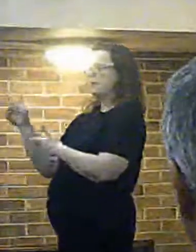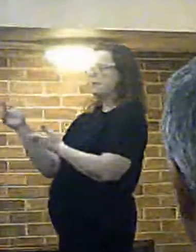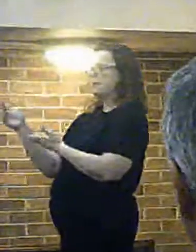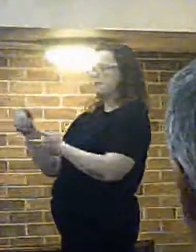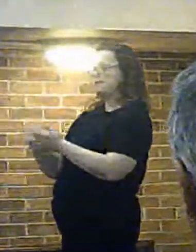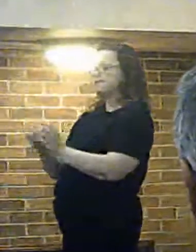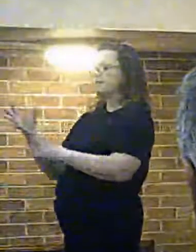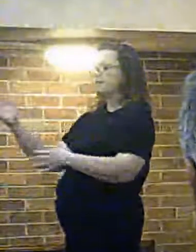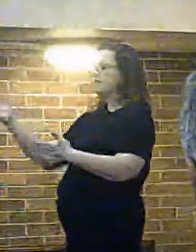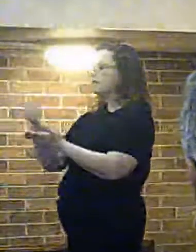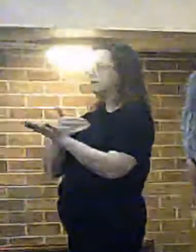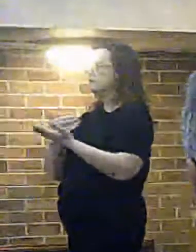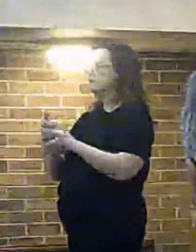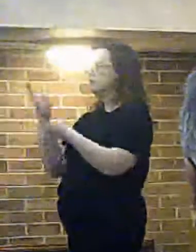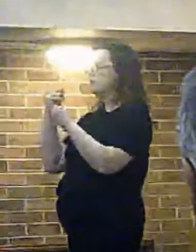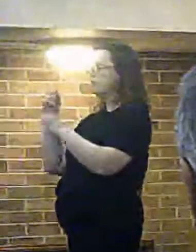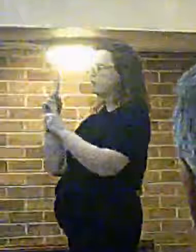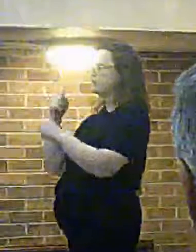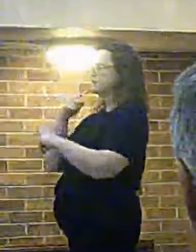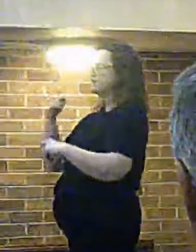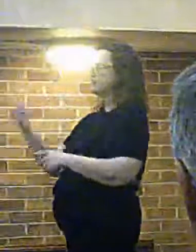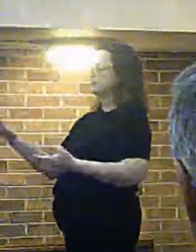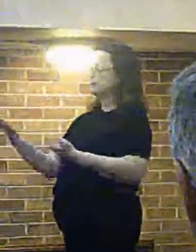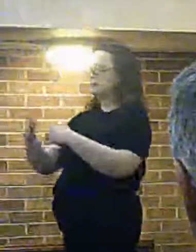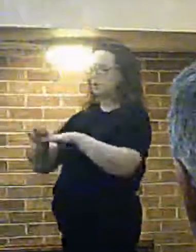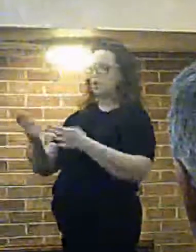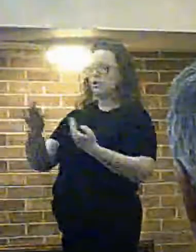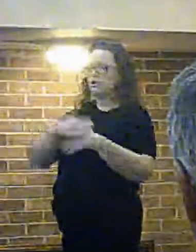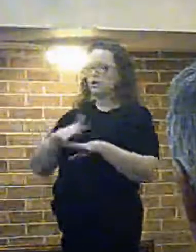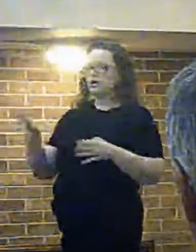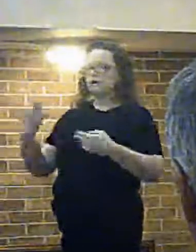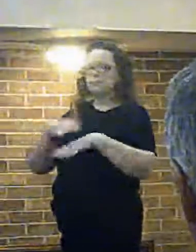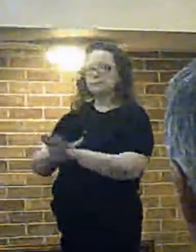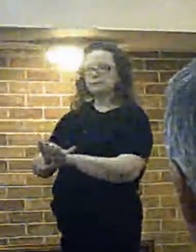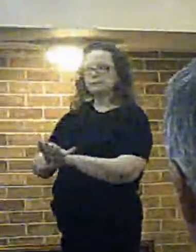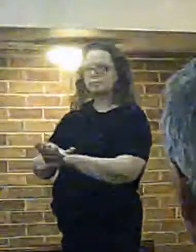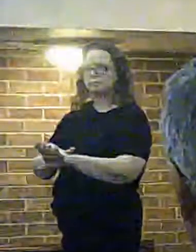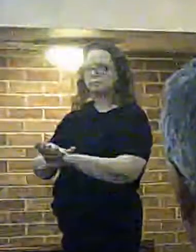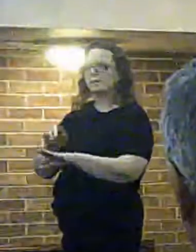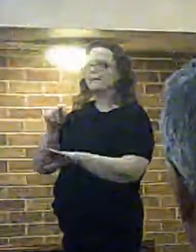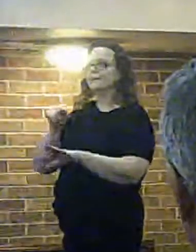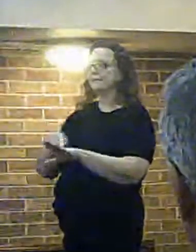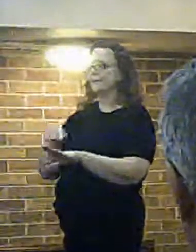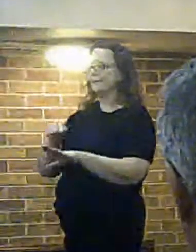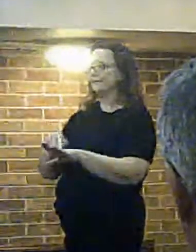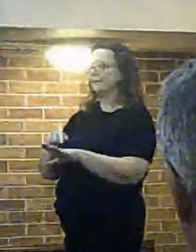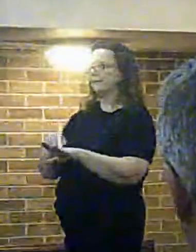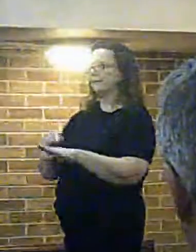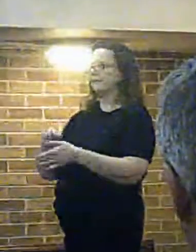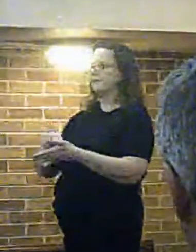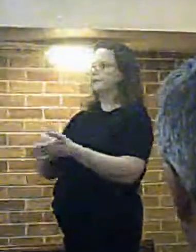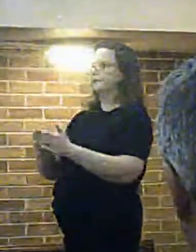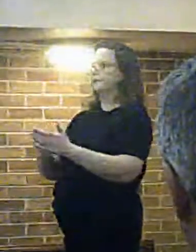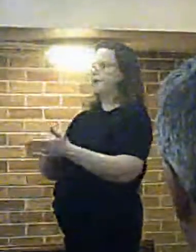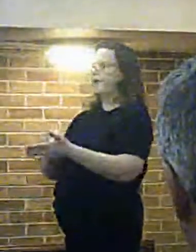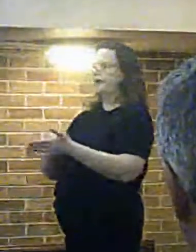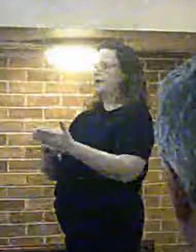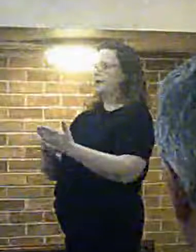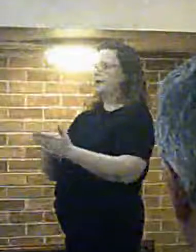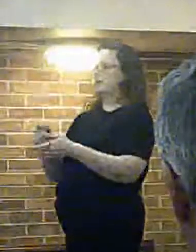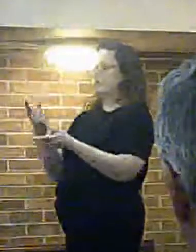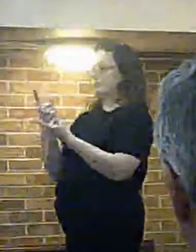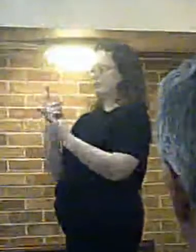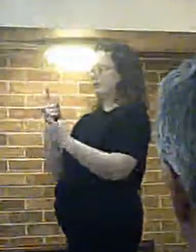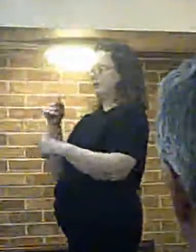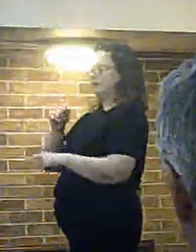to go to the merger, then the planning committee would then, at that point, and that's the point I made right at the beginning, that is your